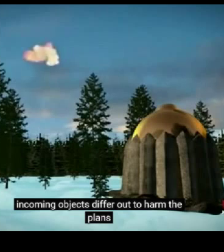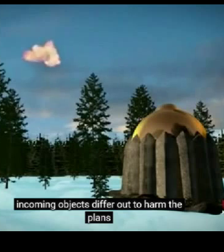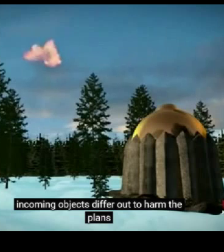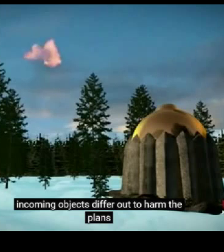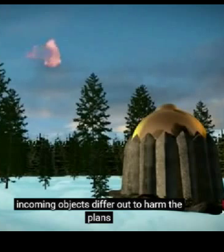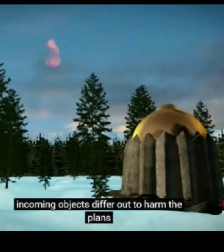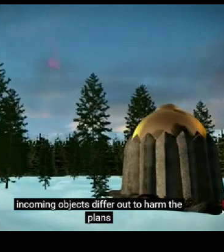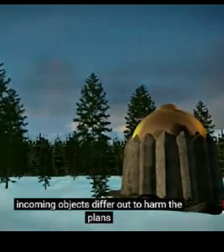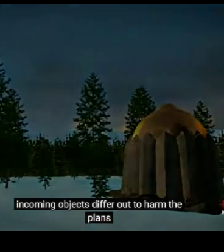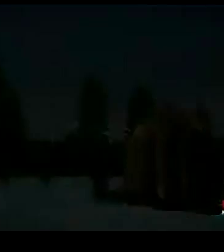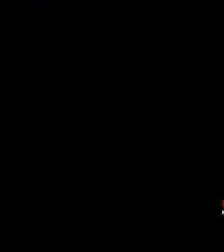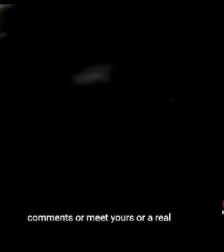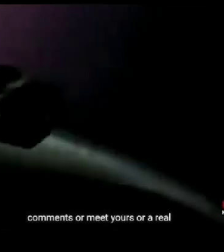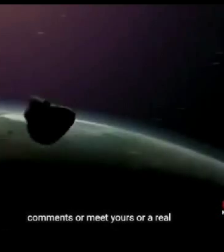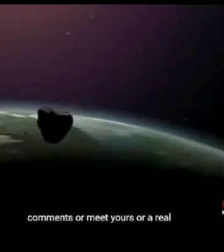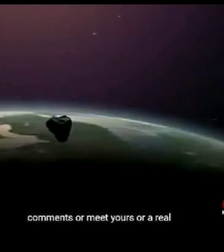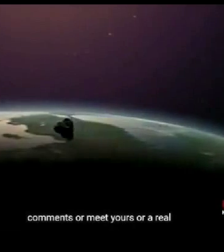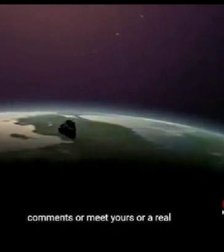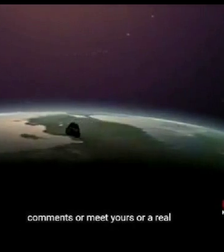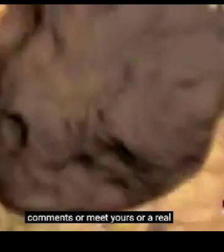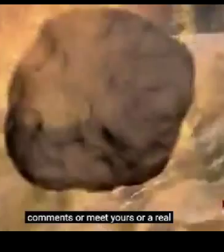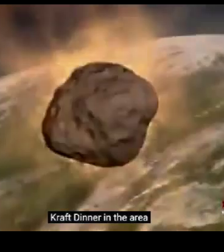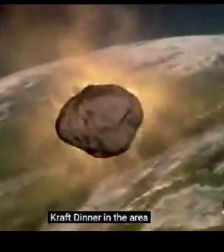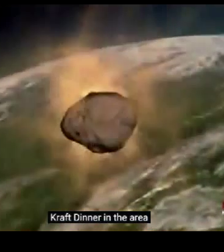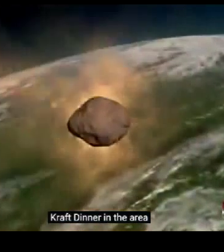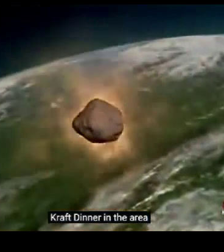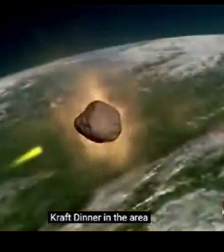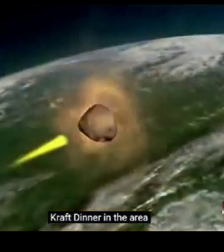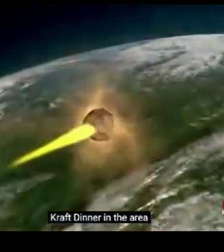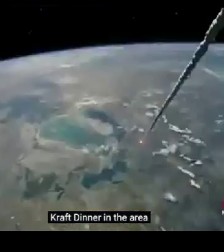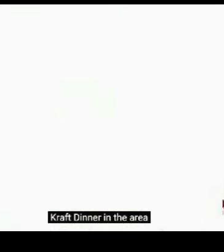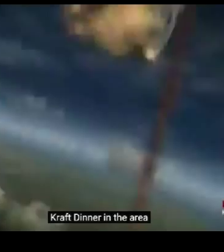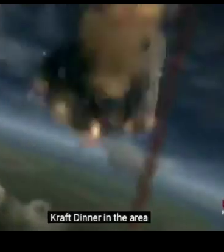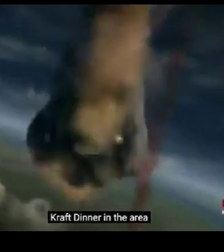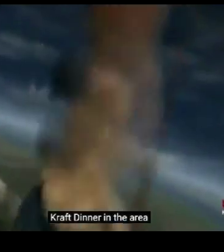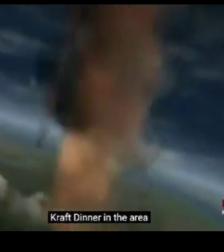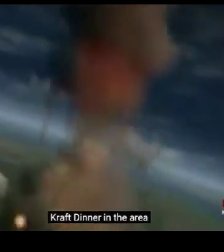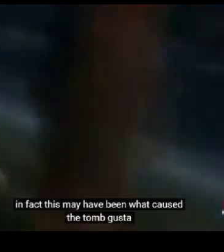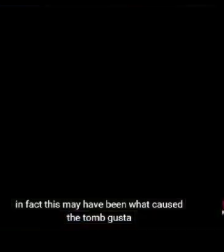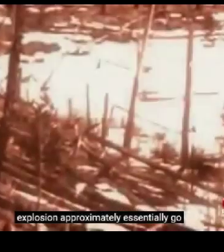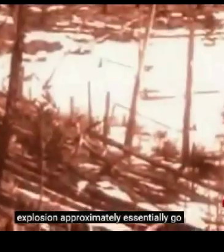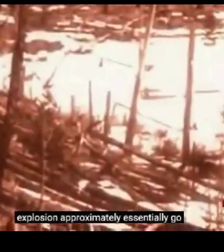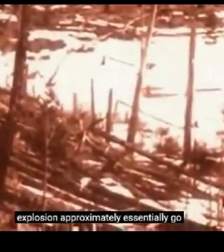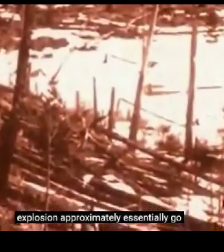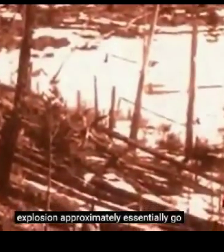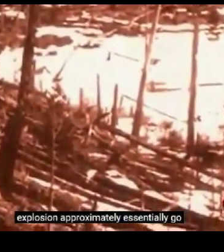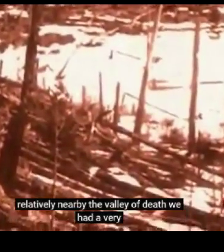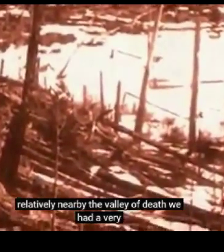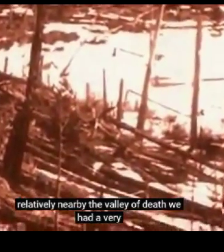The valley of death that are activated through the ages, through the centuries, fiery